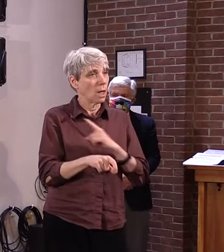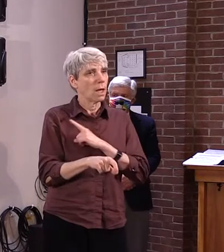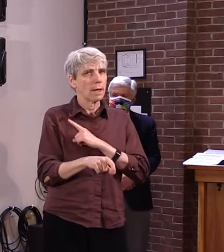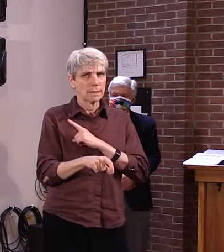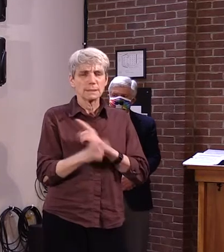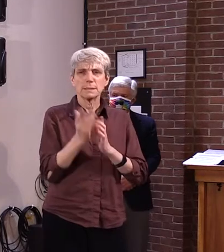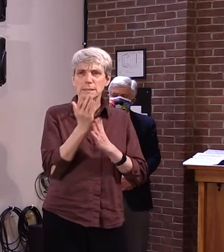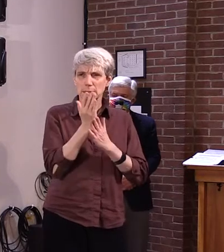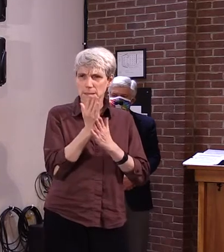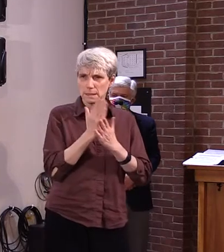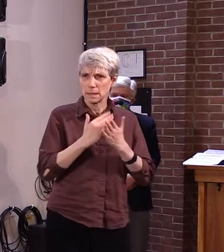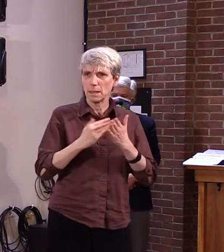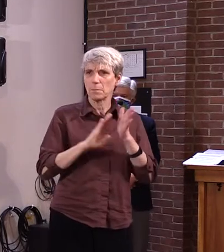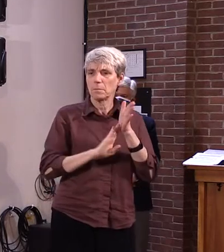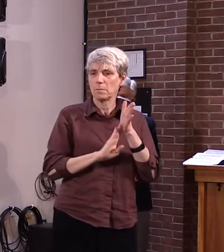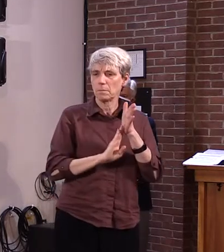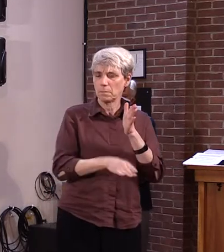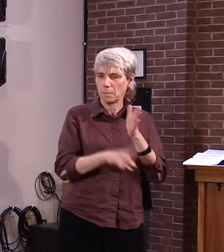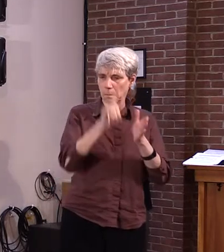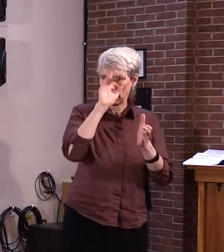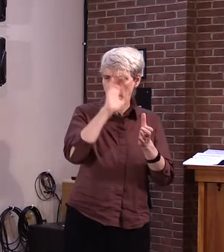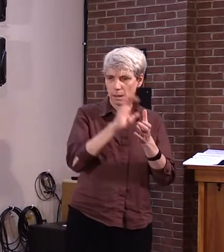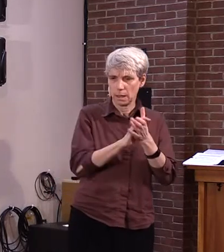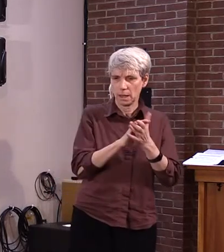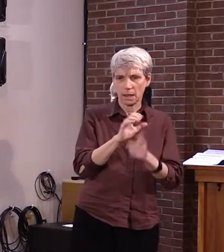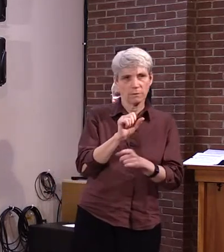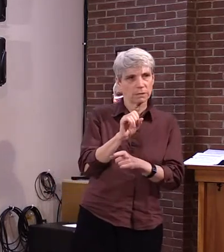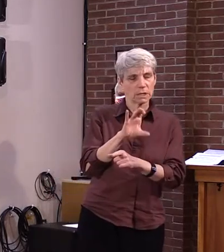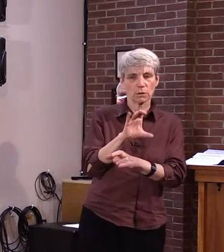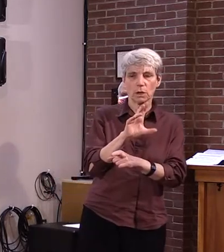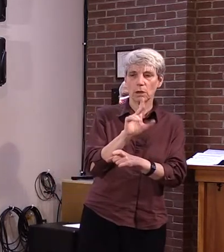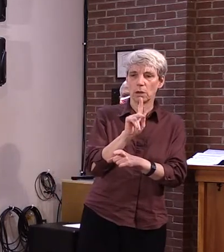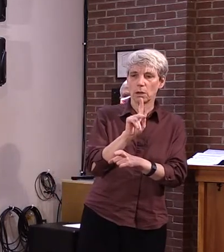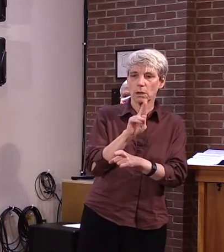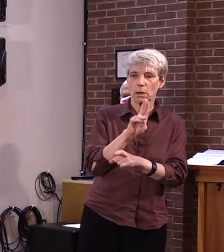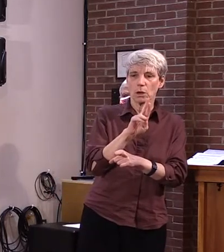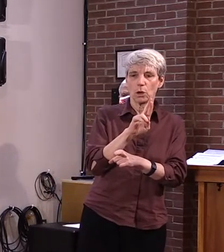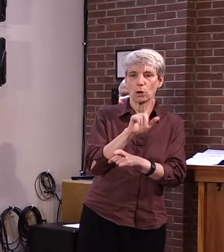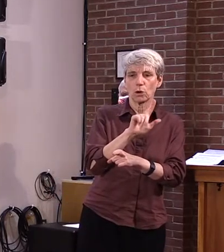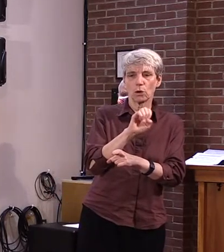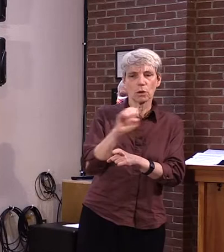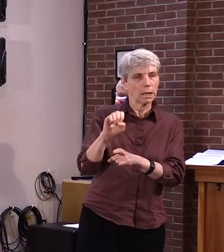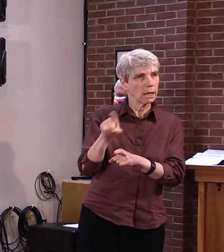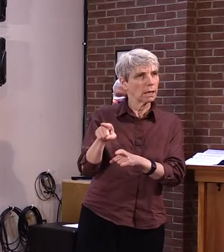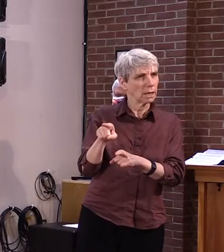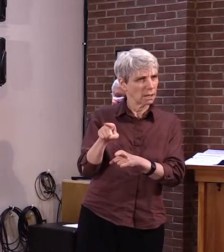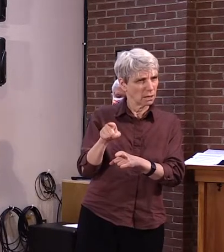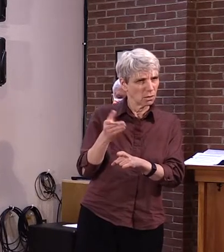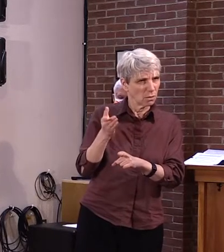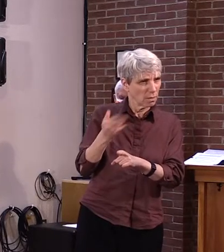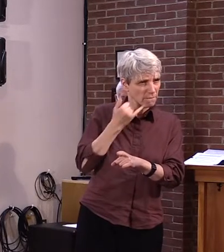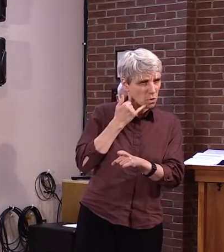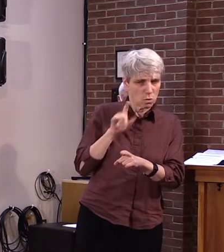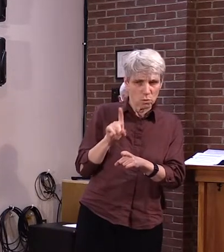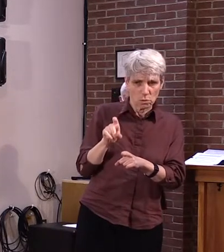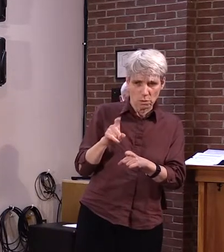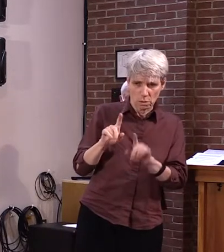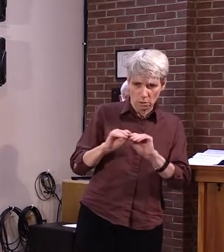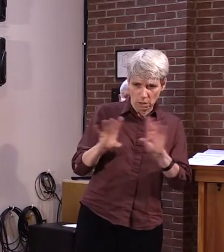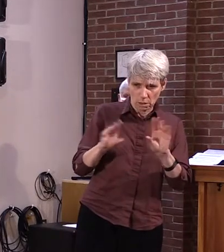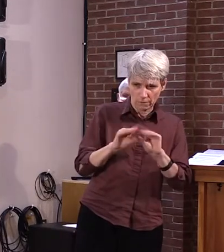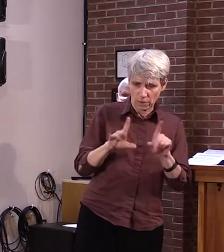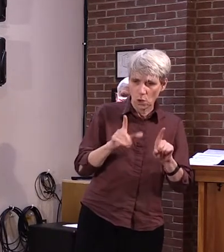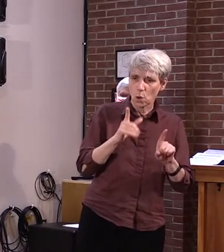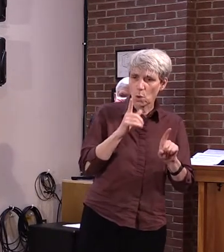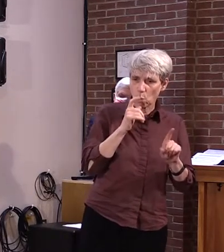I don't know if Secretary Curley is on the line to give us a further explanation of that exemption, but I believe